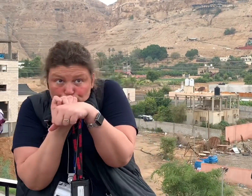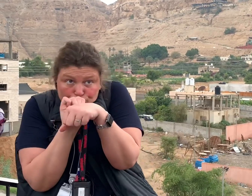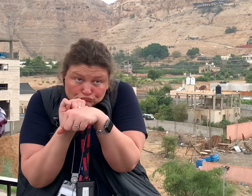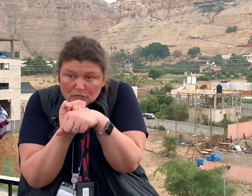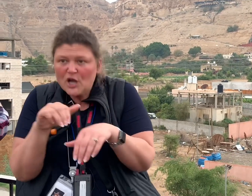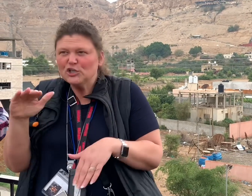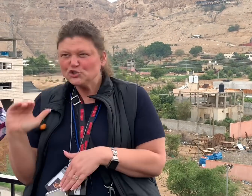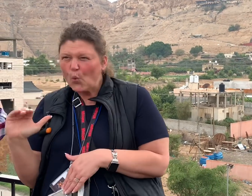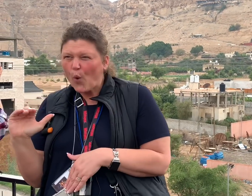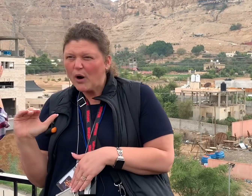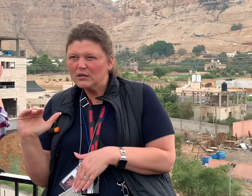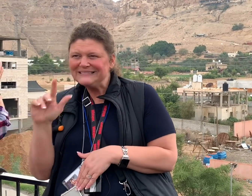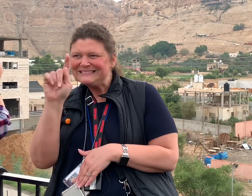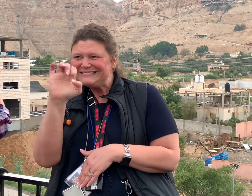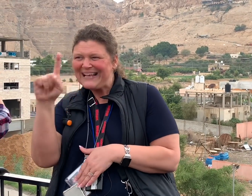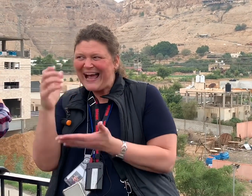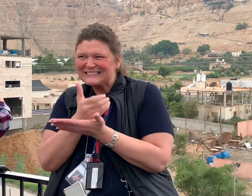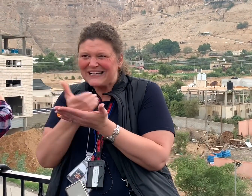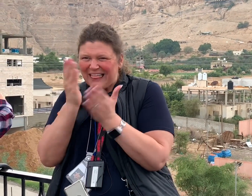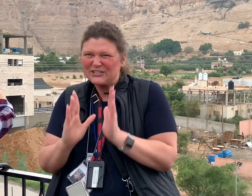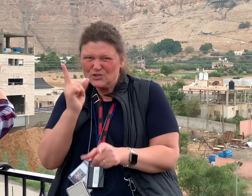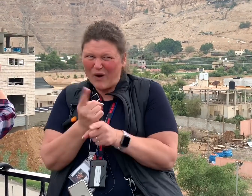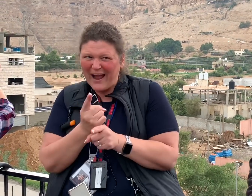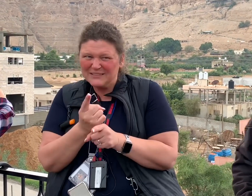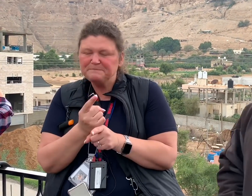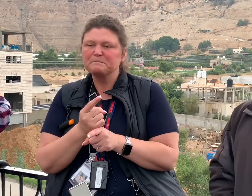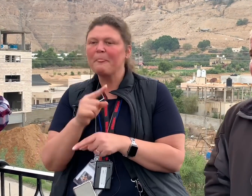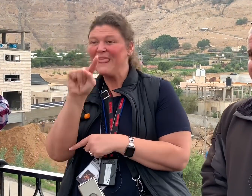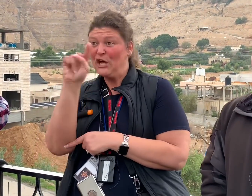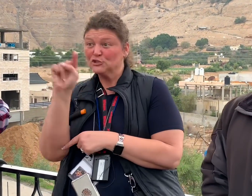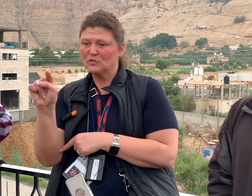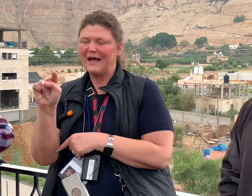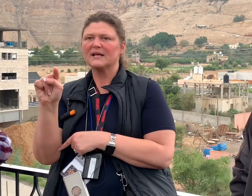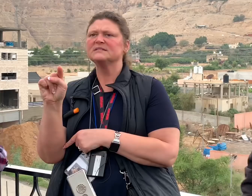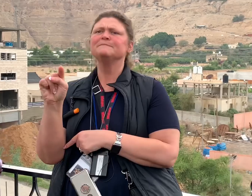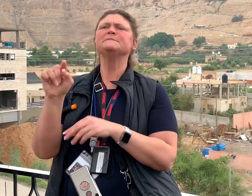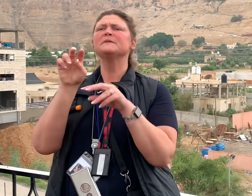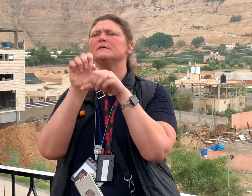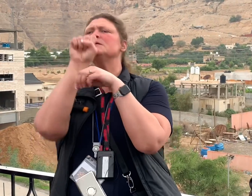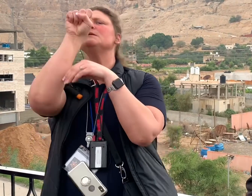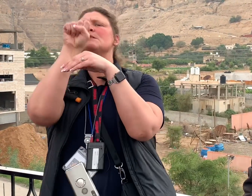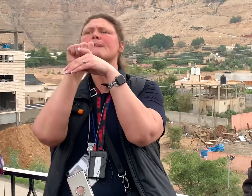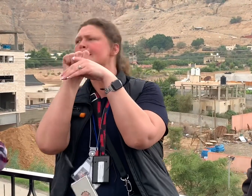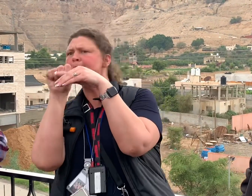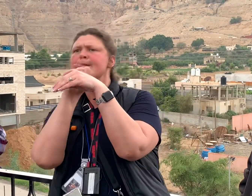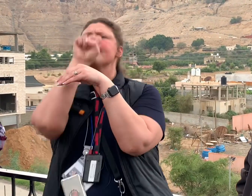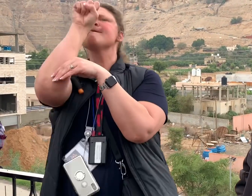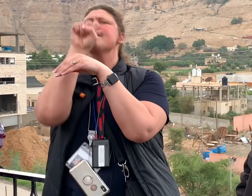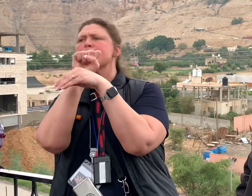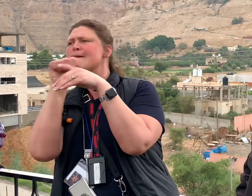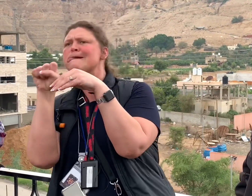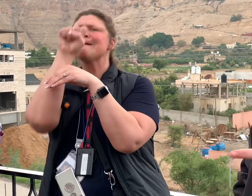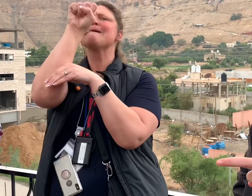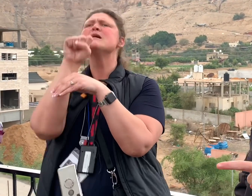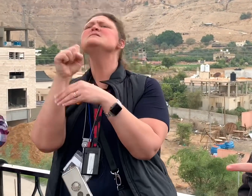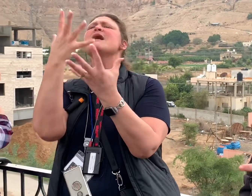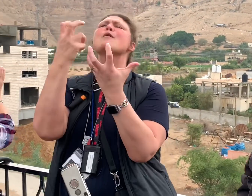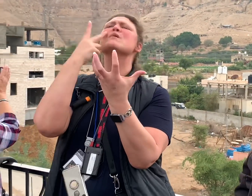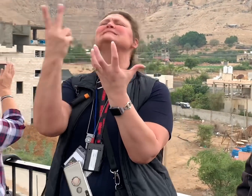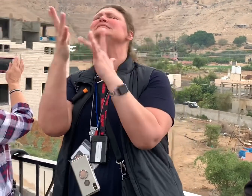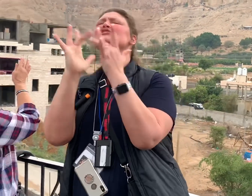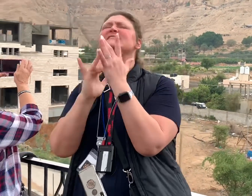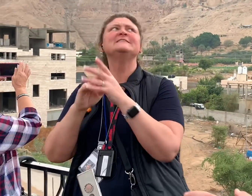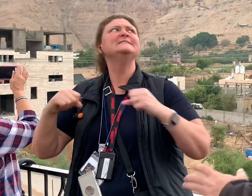was short in stature. Okay, and Zacchaeus climbed on the sycamore tree to see the